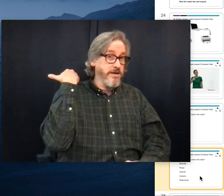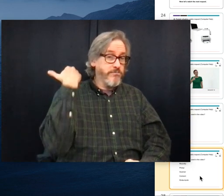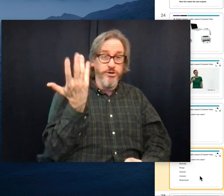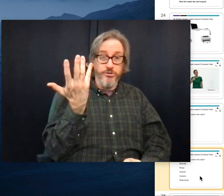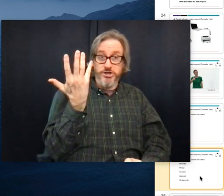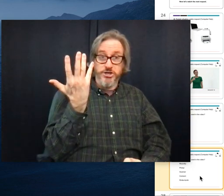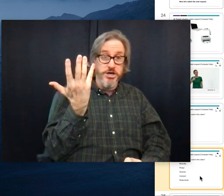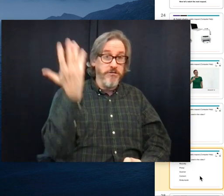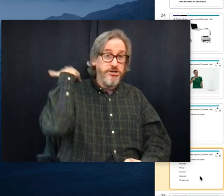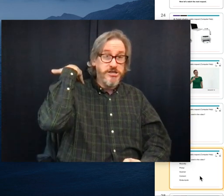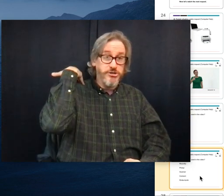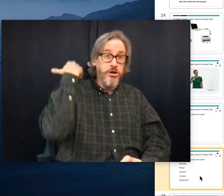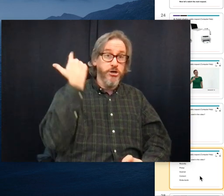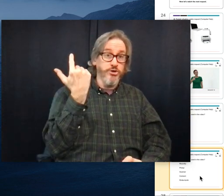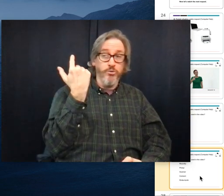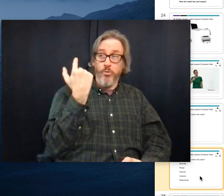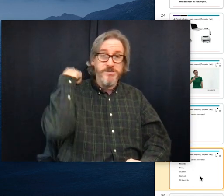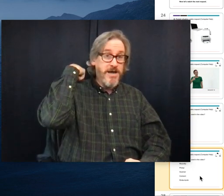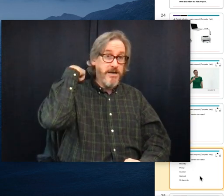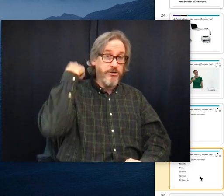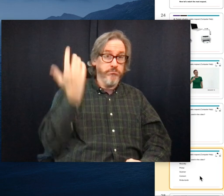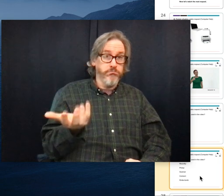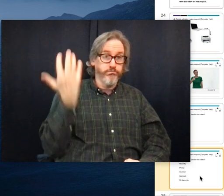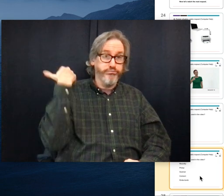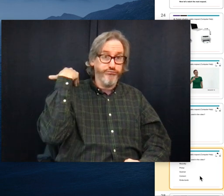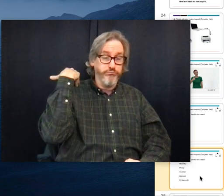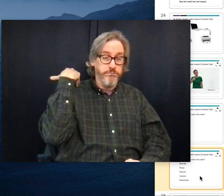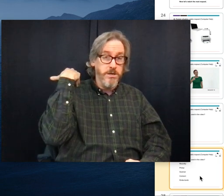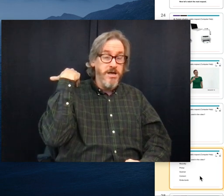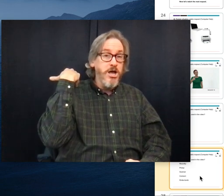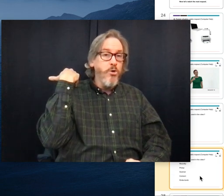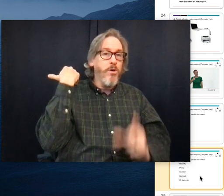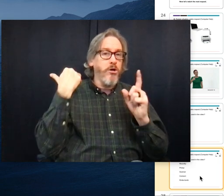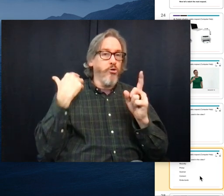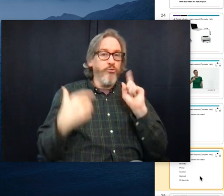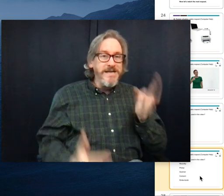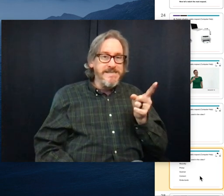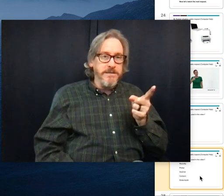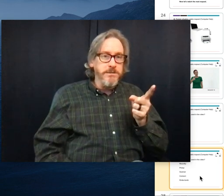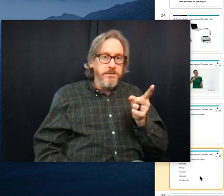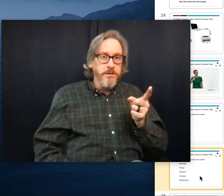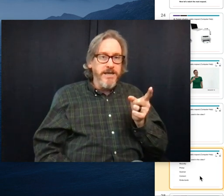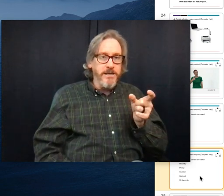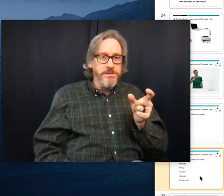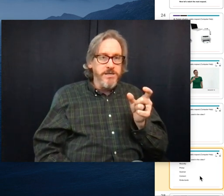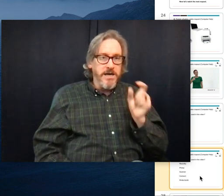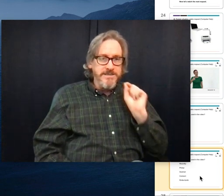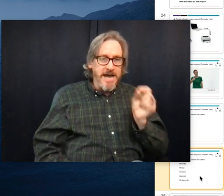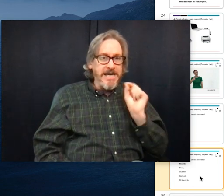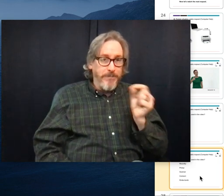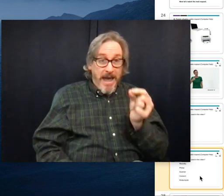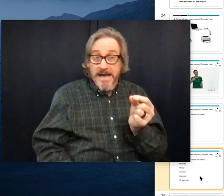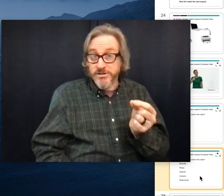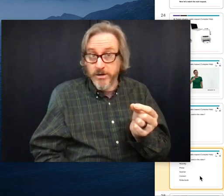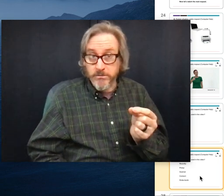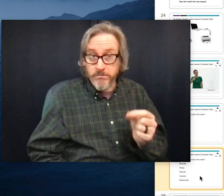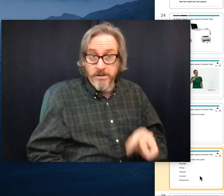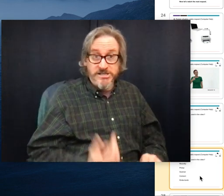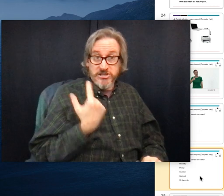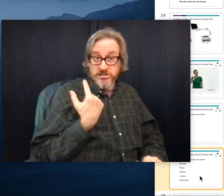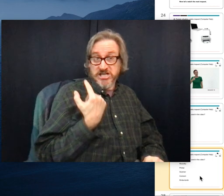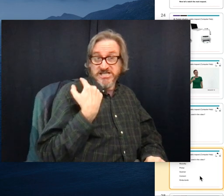Past, right? So you're just a generic gesture to what's behind you. Well, recent is tiny past,